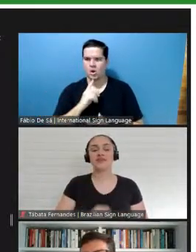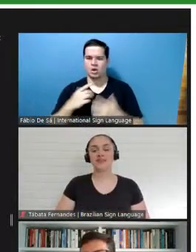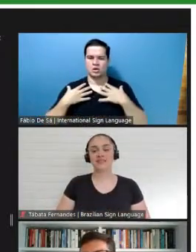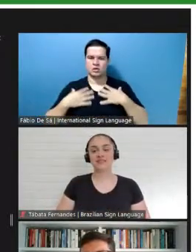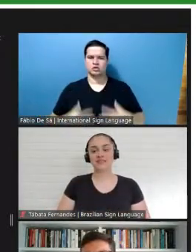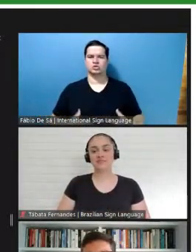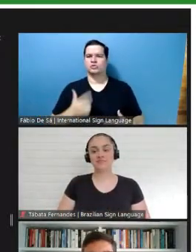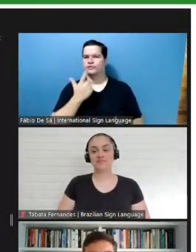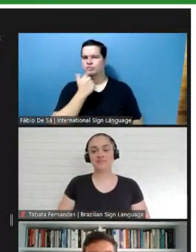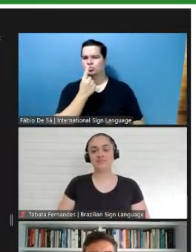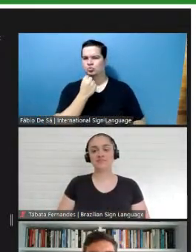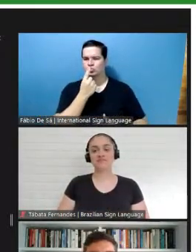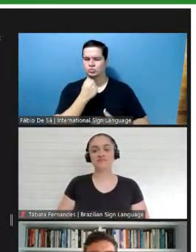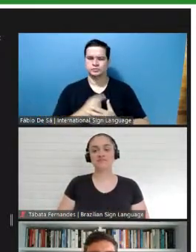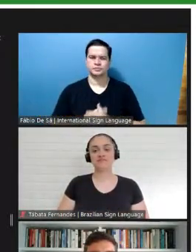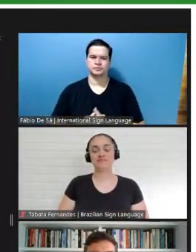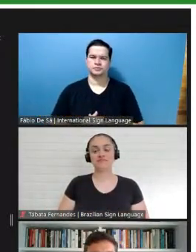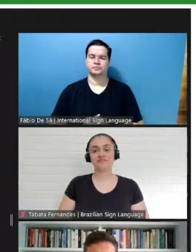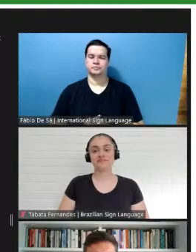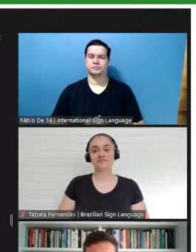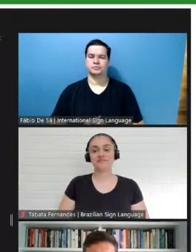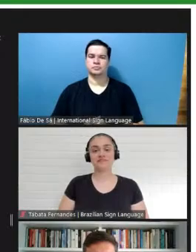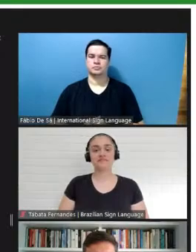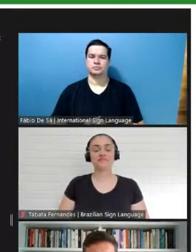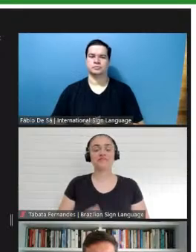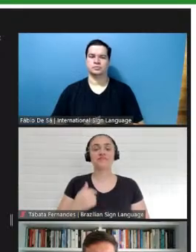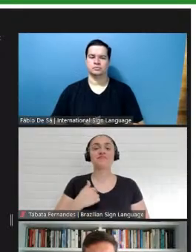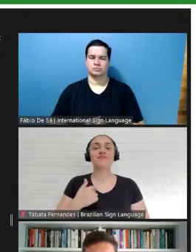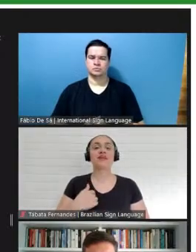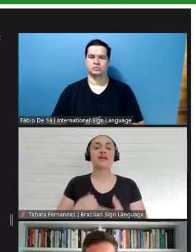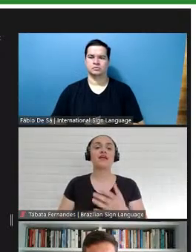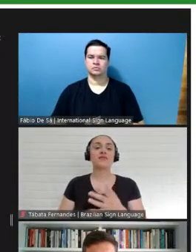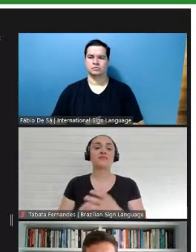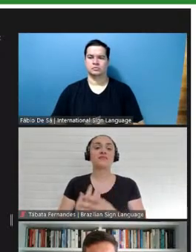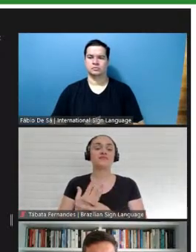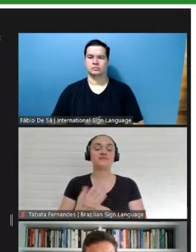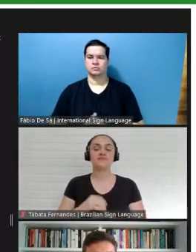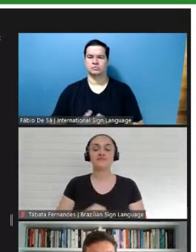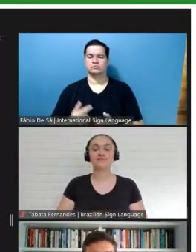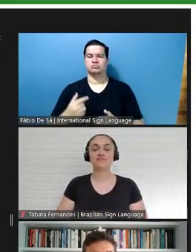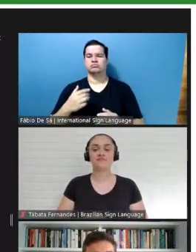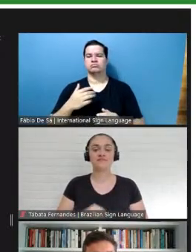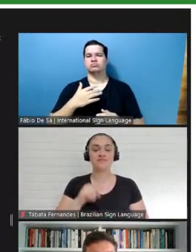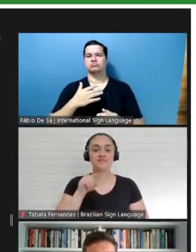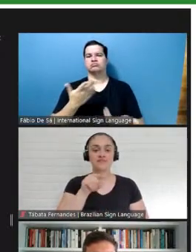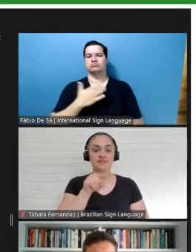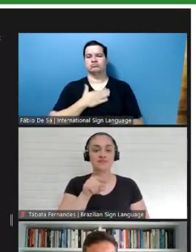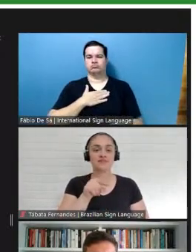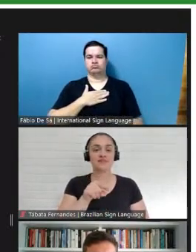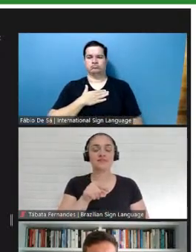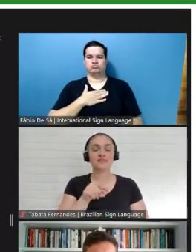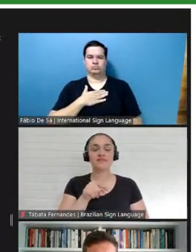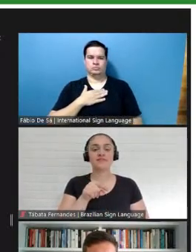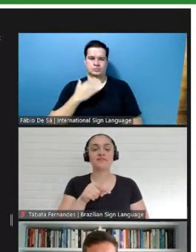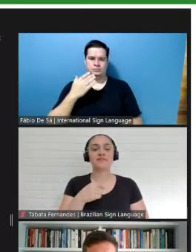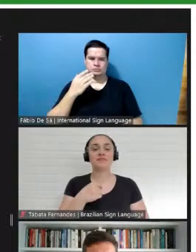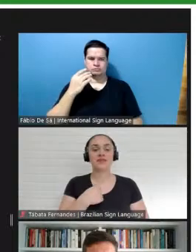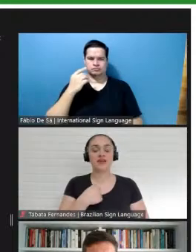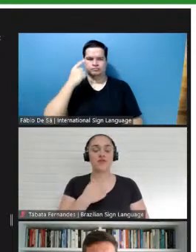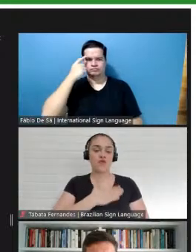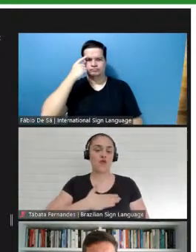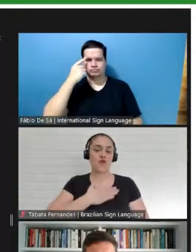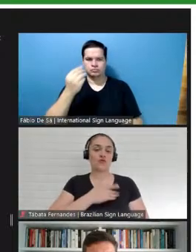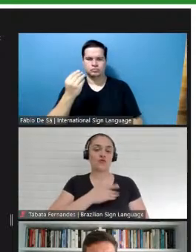a quotation that I particularly like, and this is quite an old one now from Mary Radabar, but